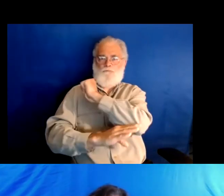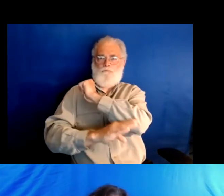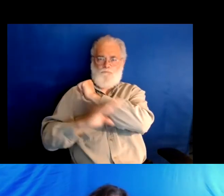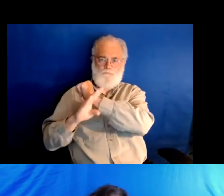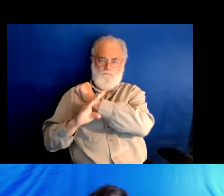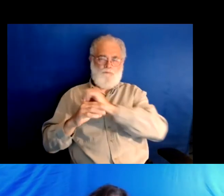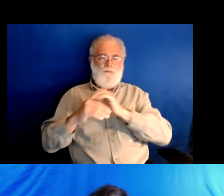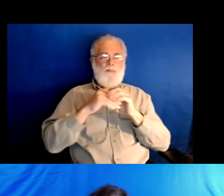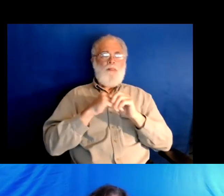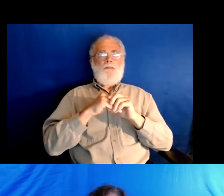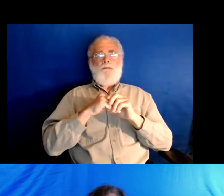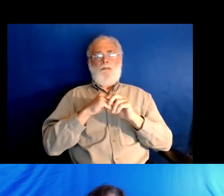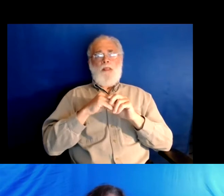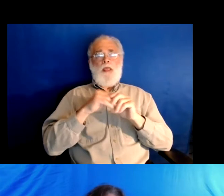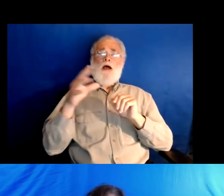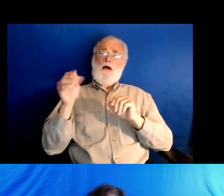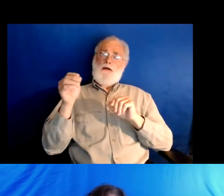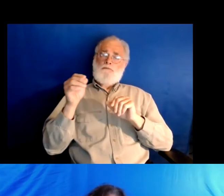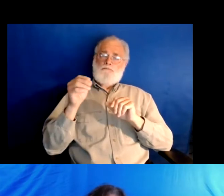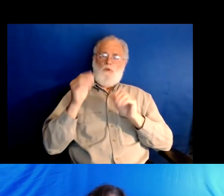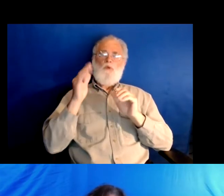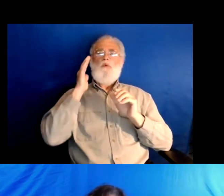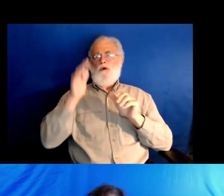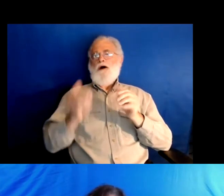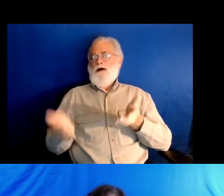and share? And we're going to focus on that in the fall.